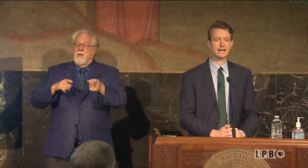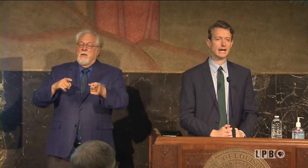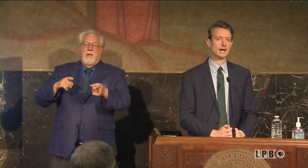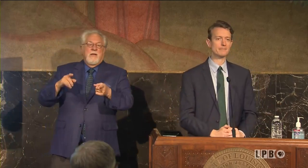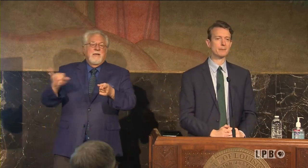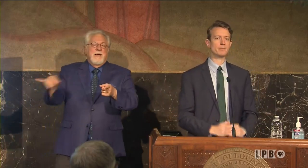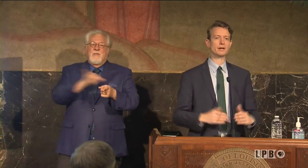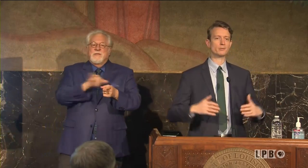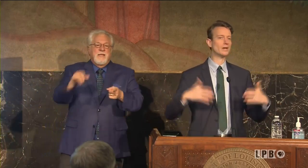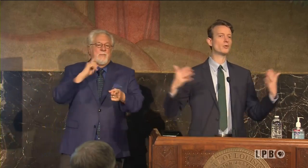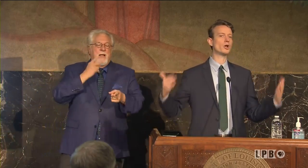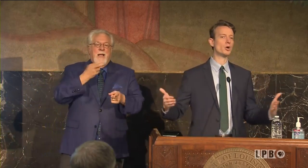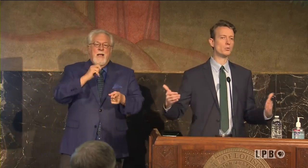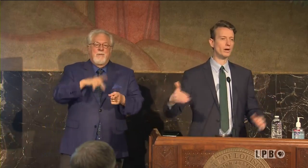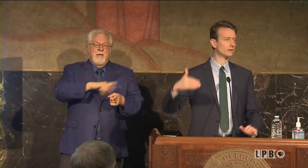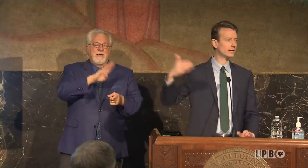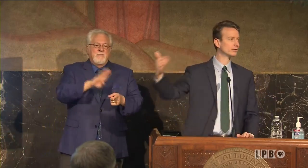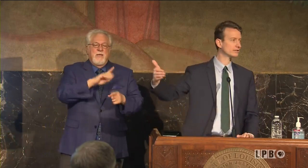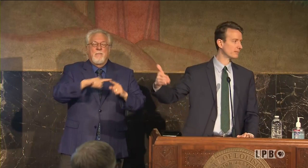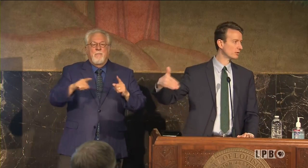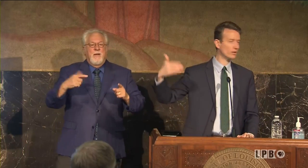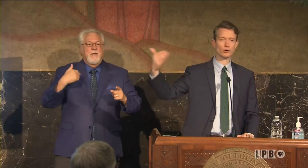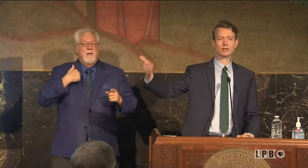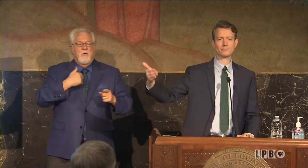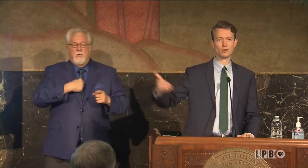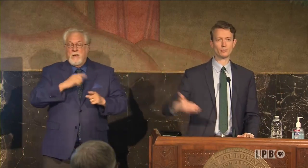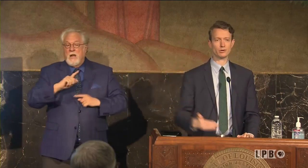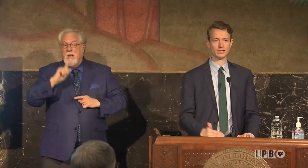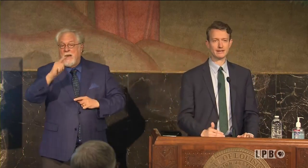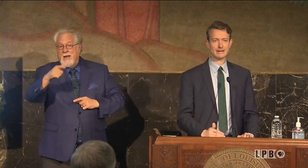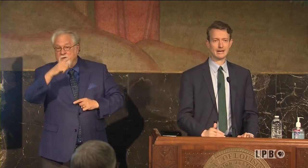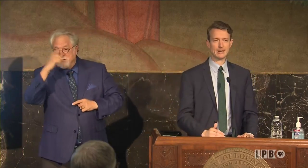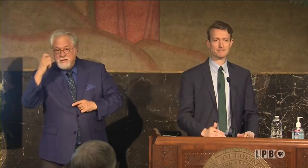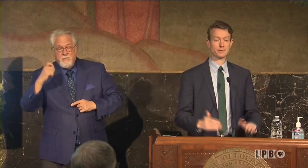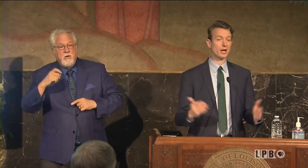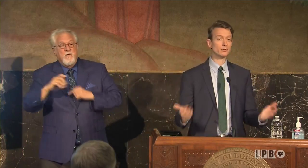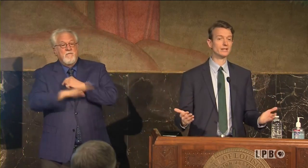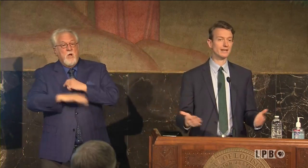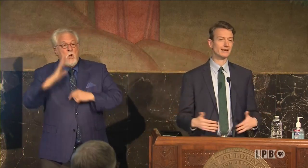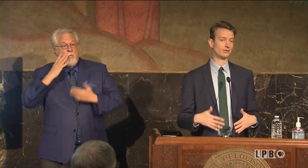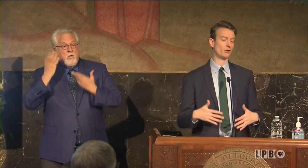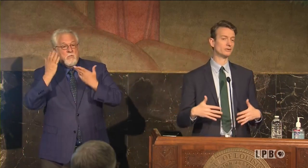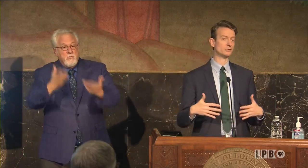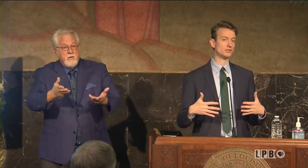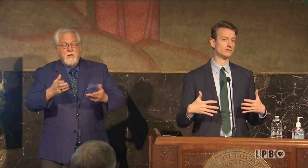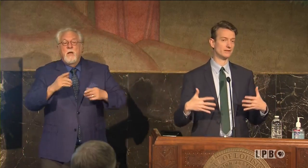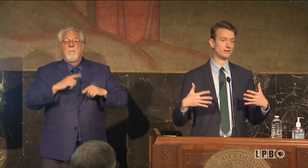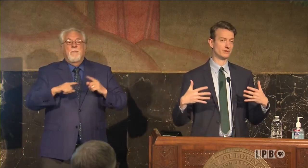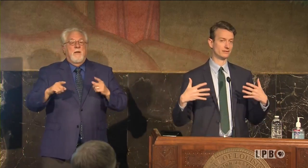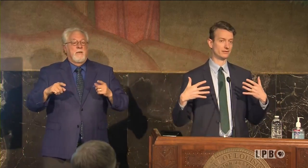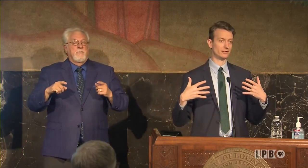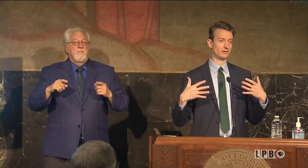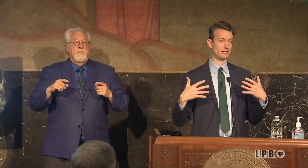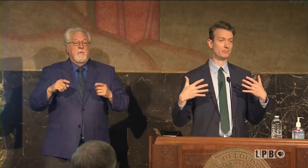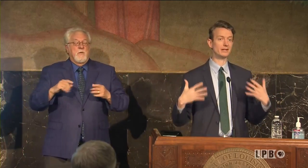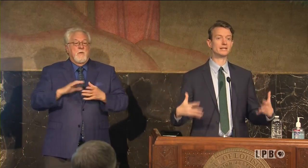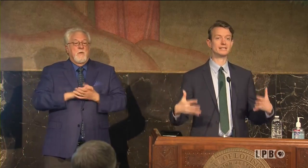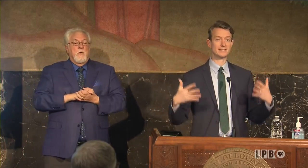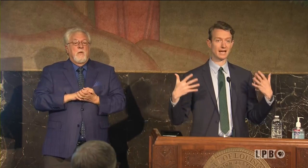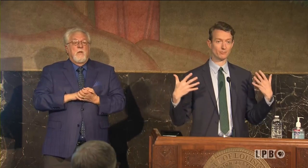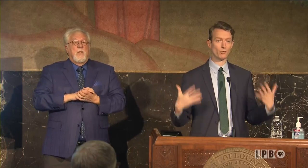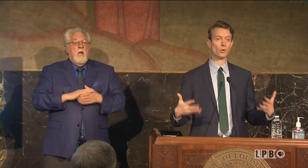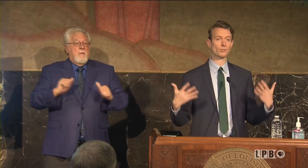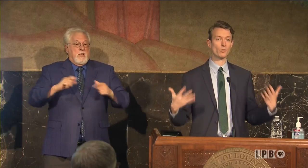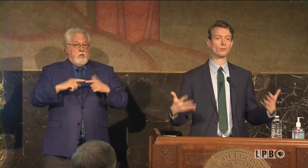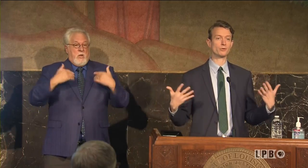C. But we don't know what later in the summer, what early fall will bring. Not only that, also just the ability